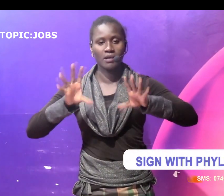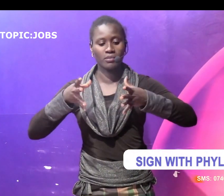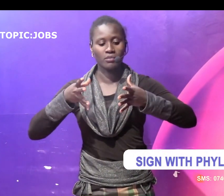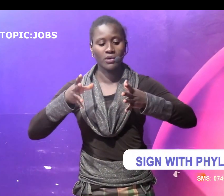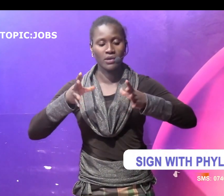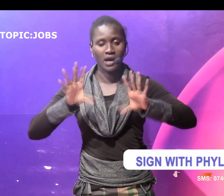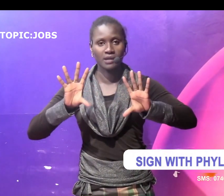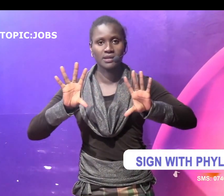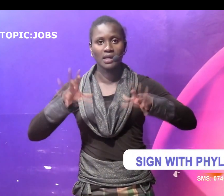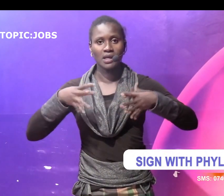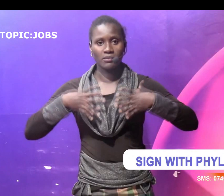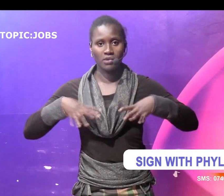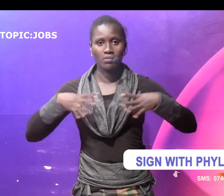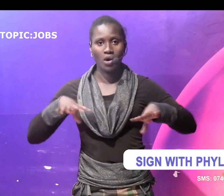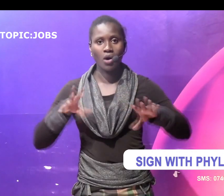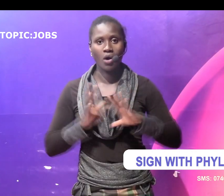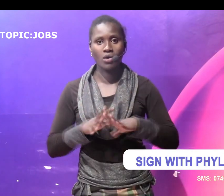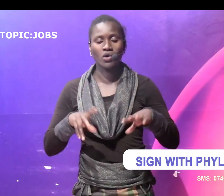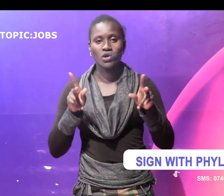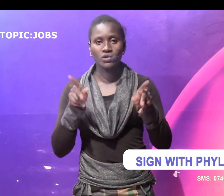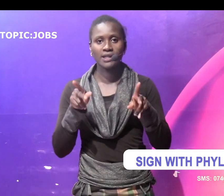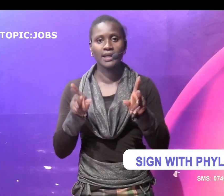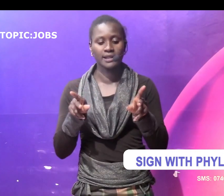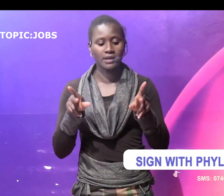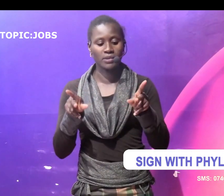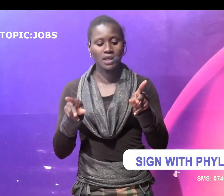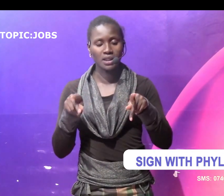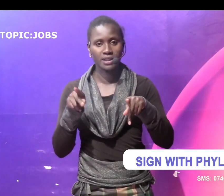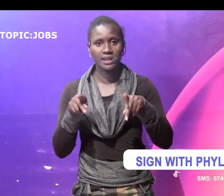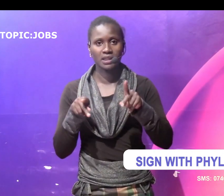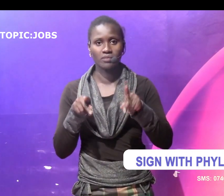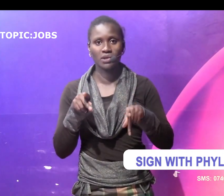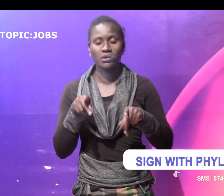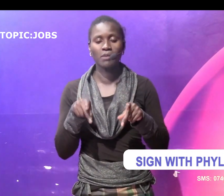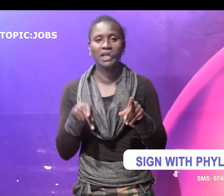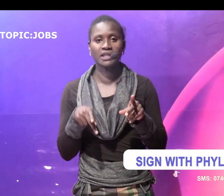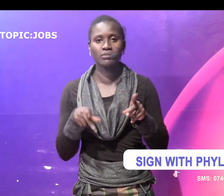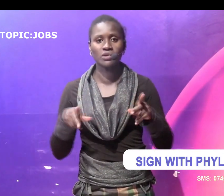both hands. People, or using letter P. This is letter P. You remember letter P. So